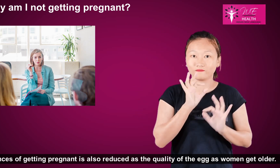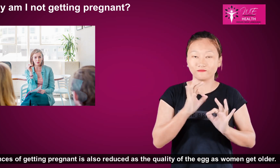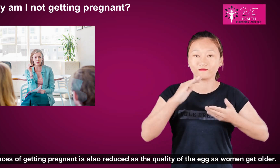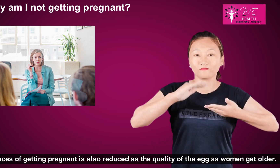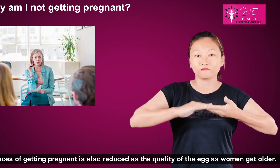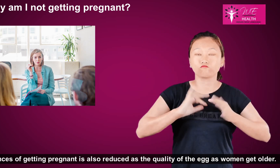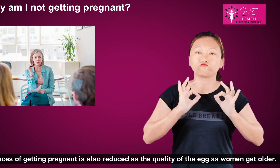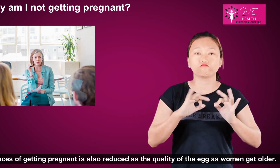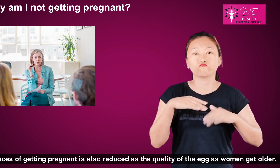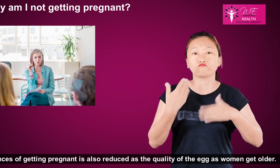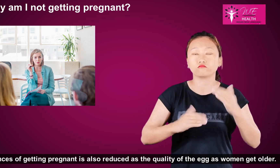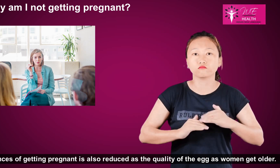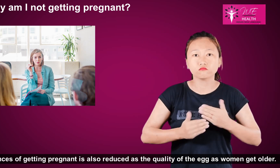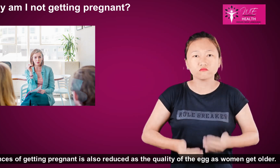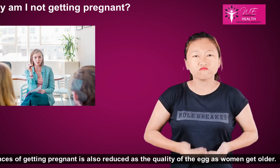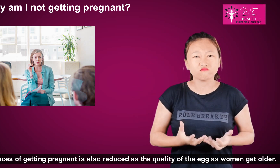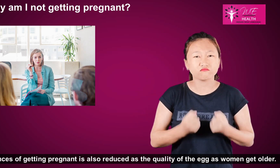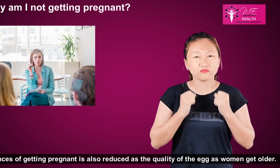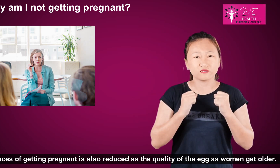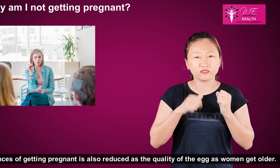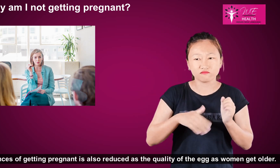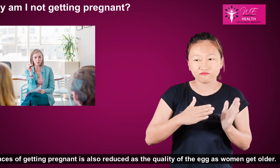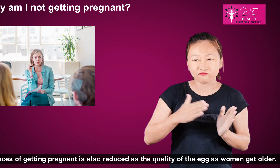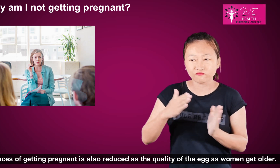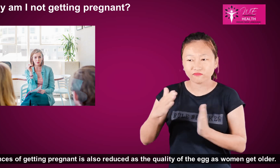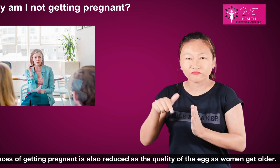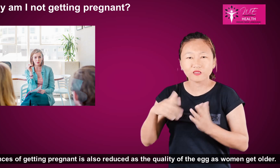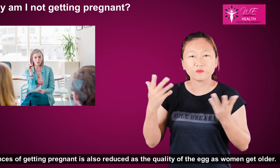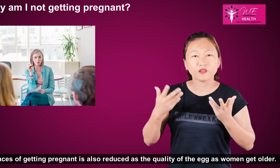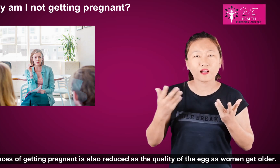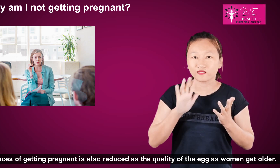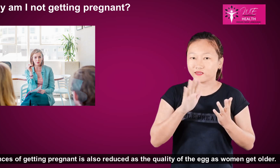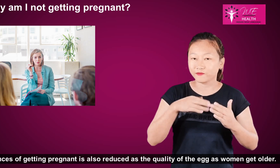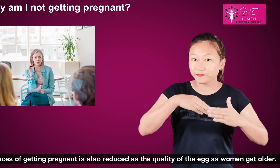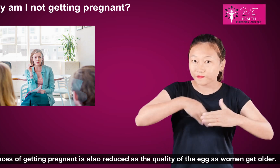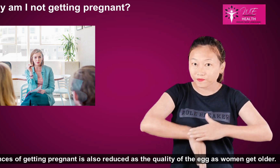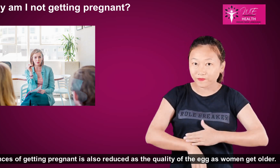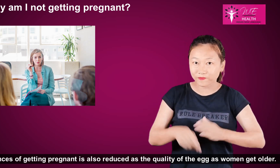The chances of getting pregnant is also reduced as the quality of the egg as women get older.